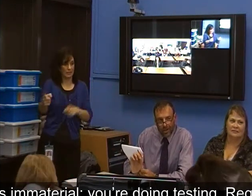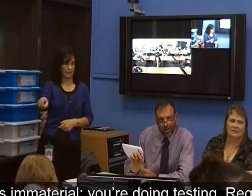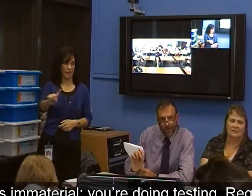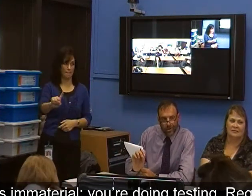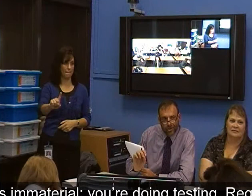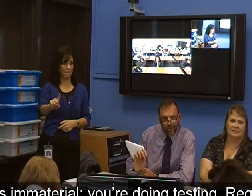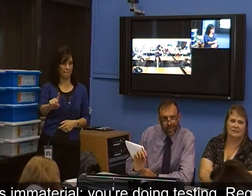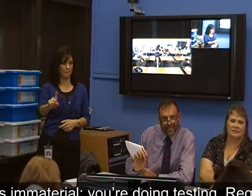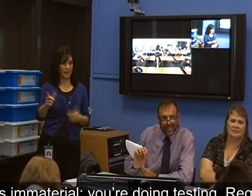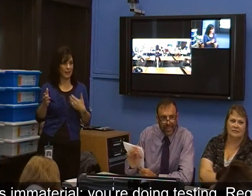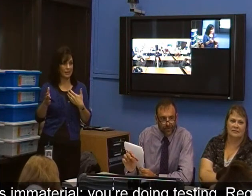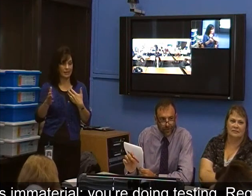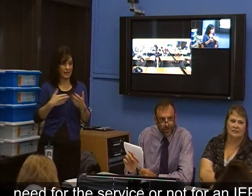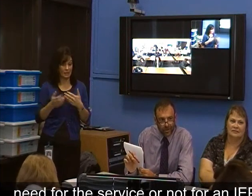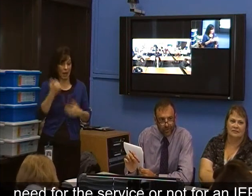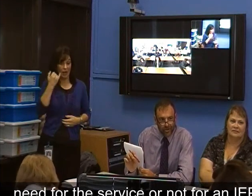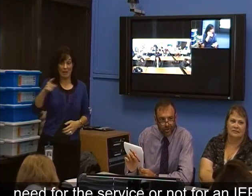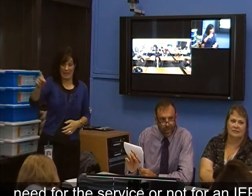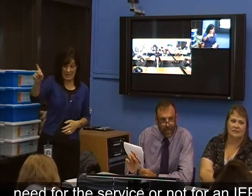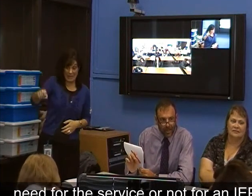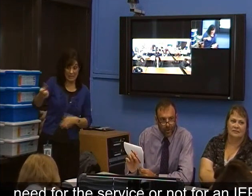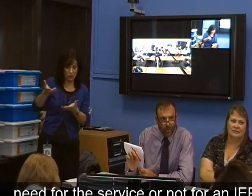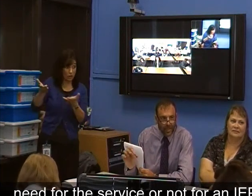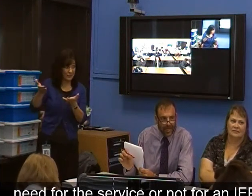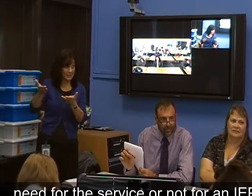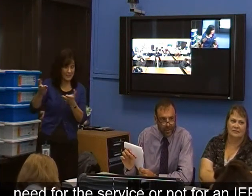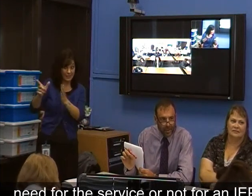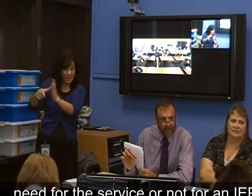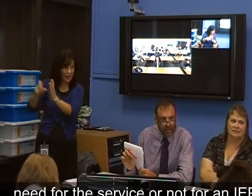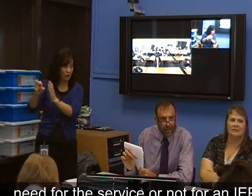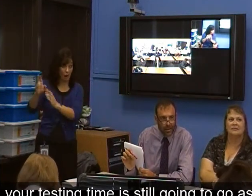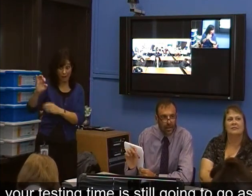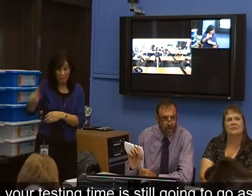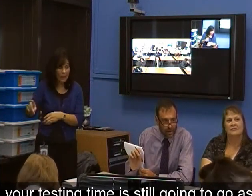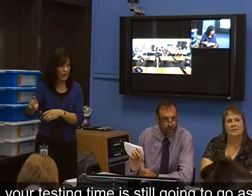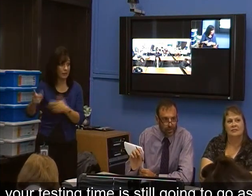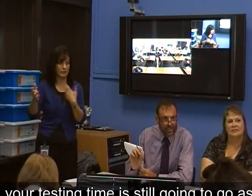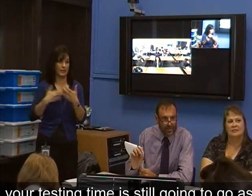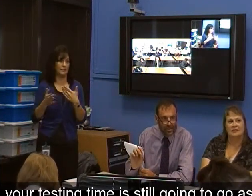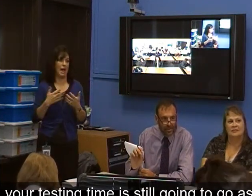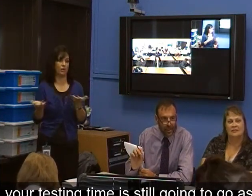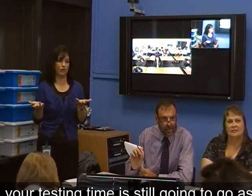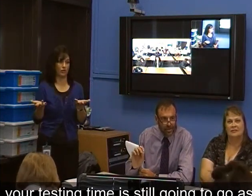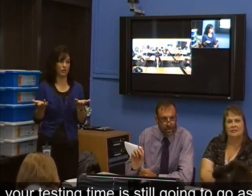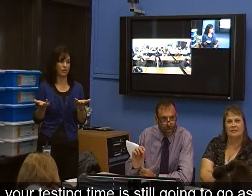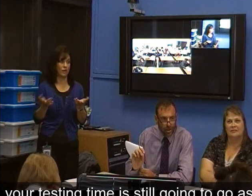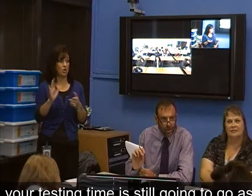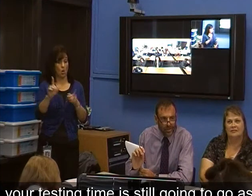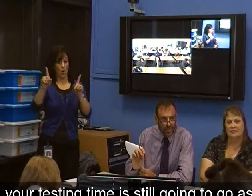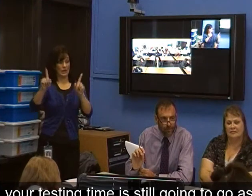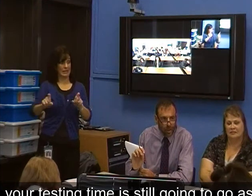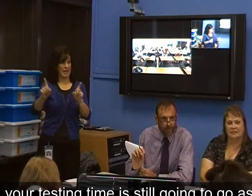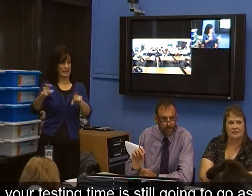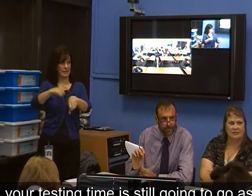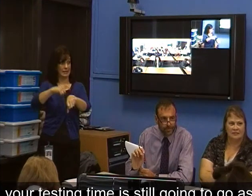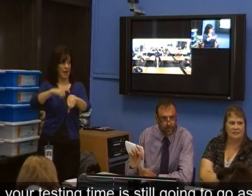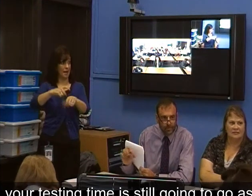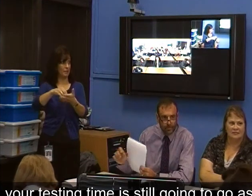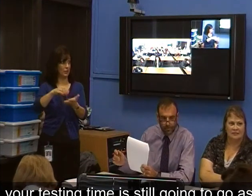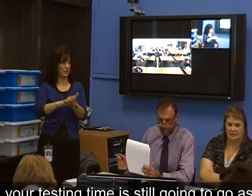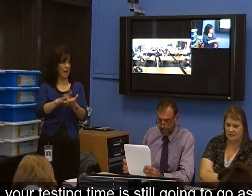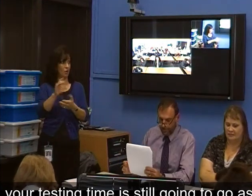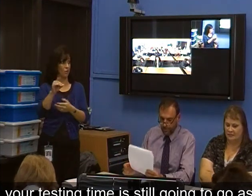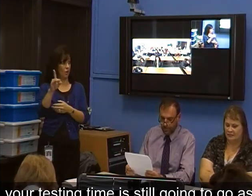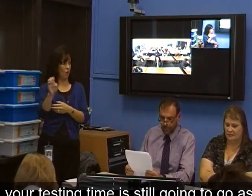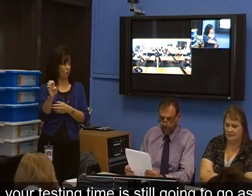not there's going to be a need for the service or not, or an IEP, your testing time is still going to go as F1. Thank